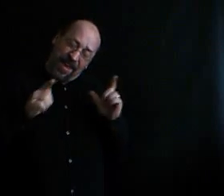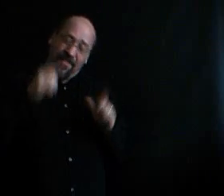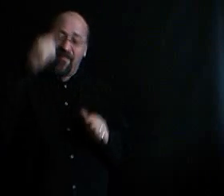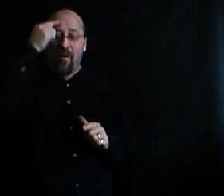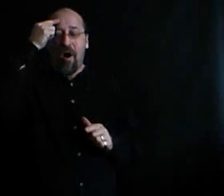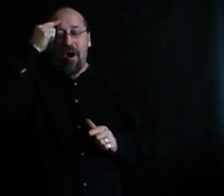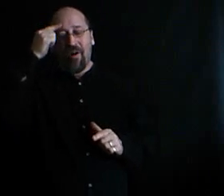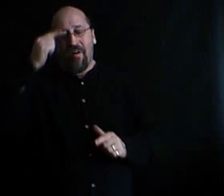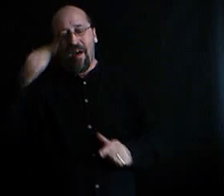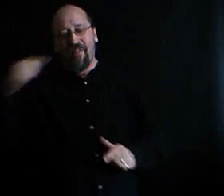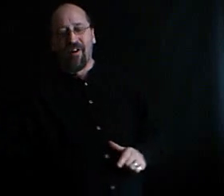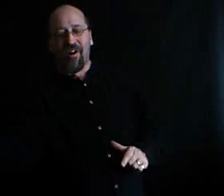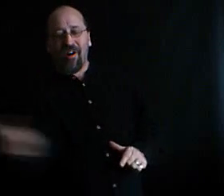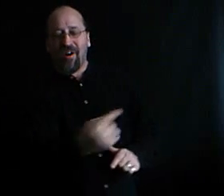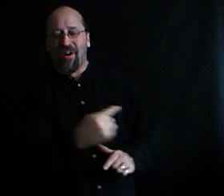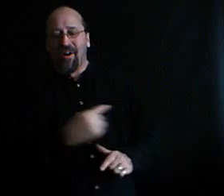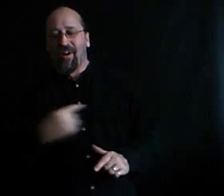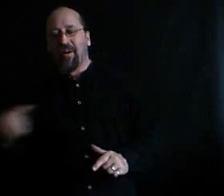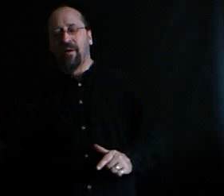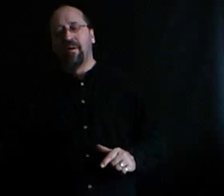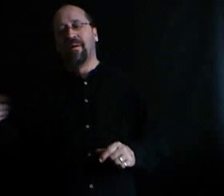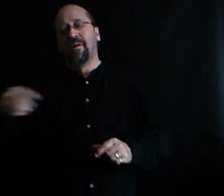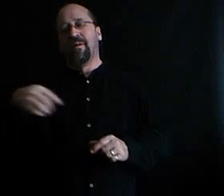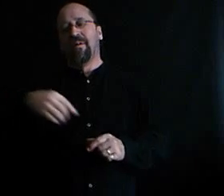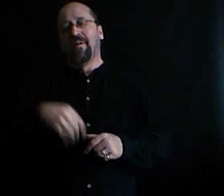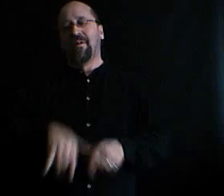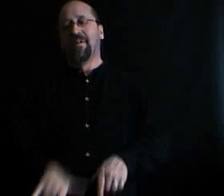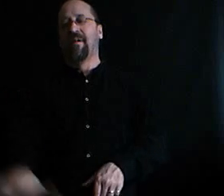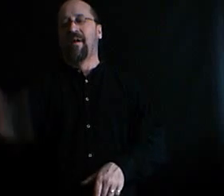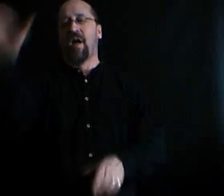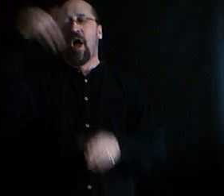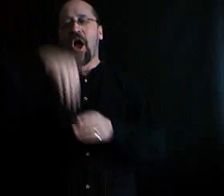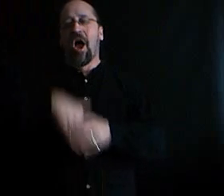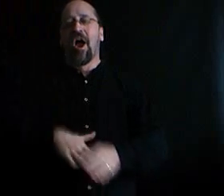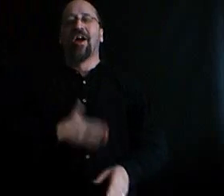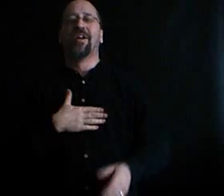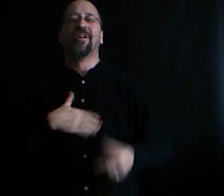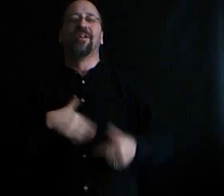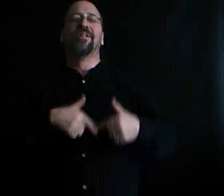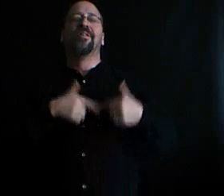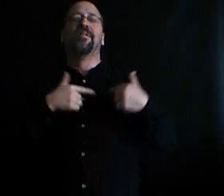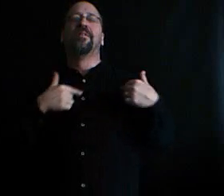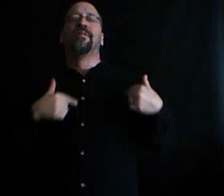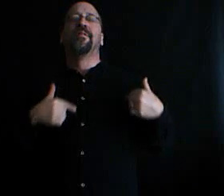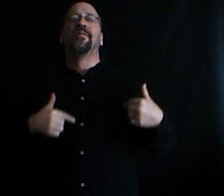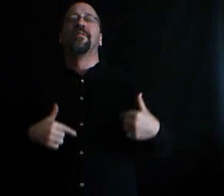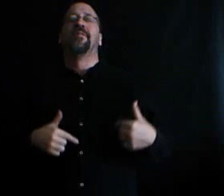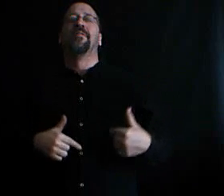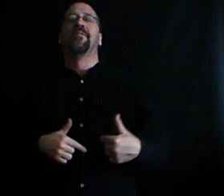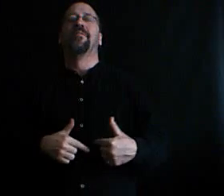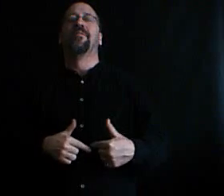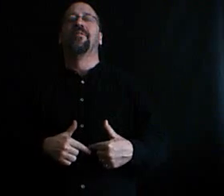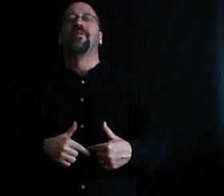long, always never in my heart. God